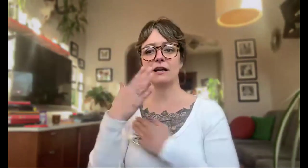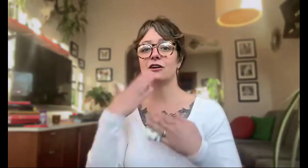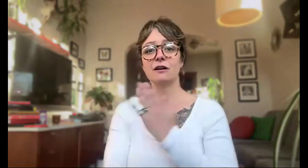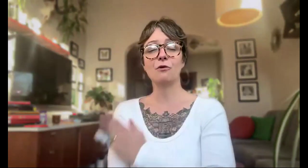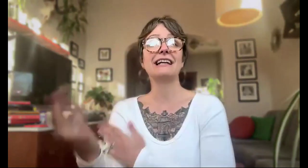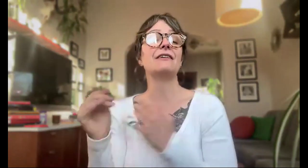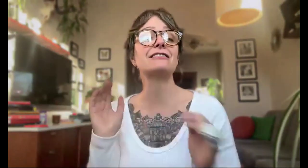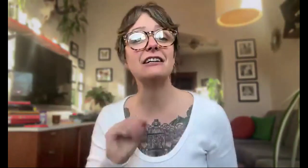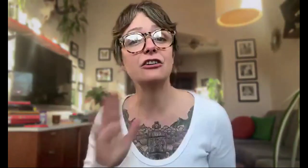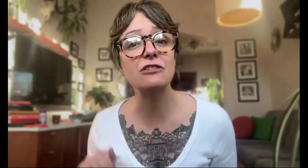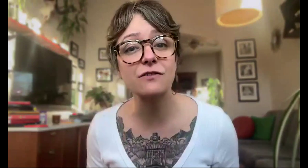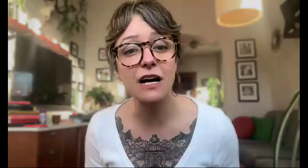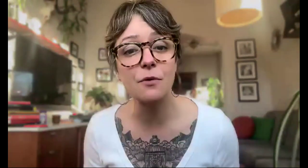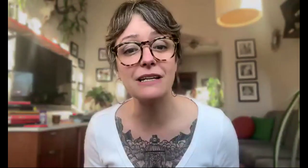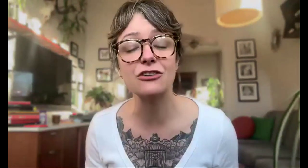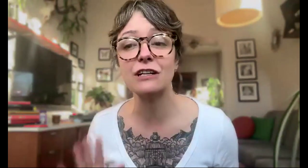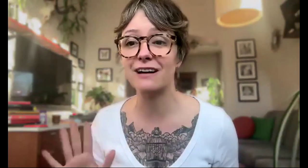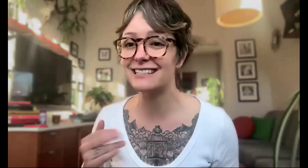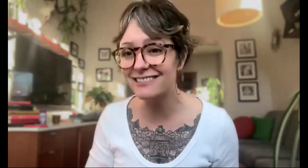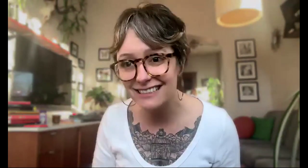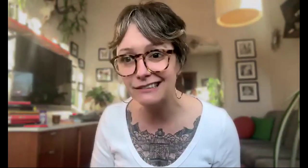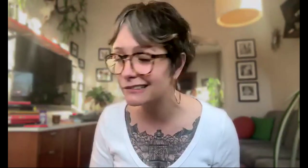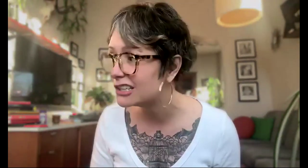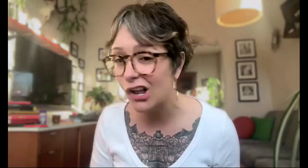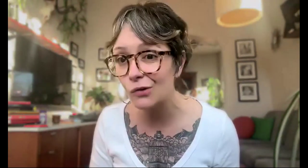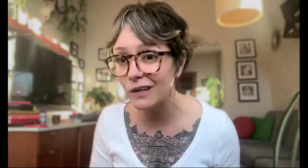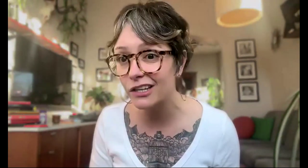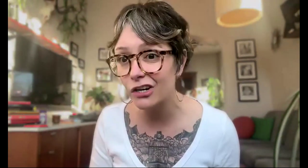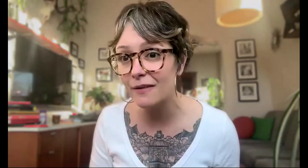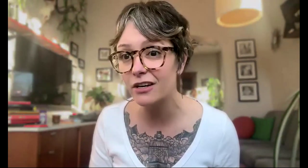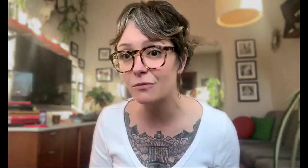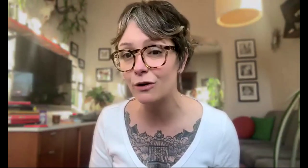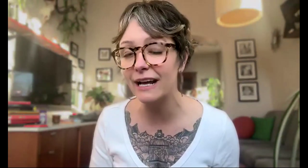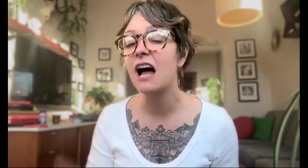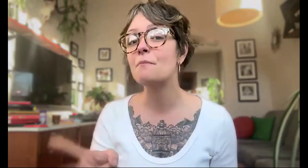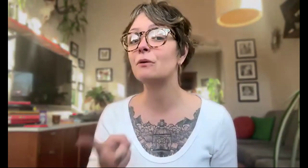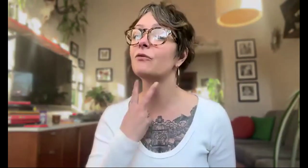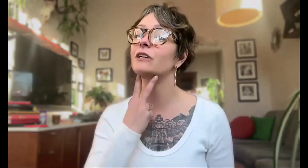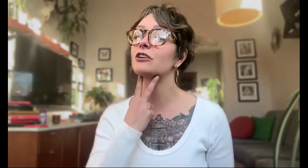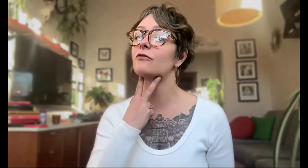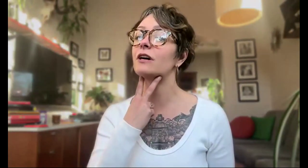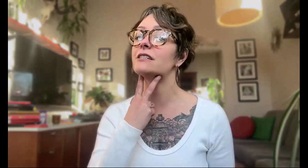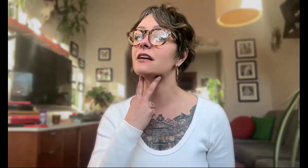morning. Good morning. Now, here's the deal. You do this for a couple weeks and you're like, friends, here's the deal. Y'all are really good about the good morning. But what if we turn our voice?